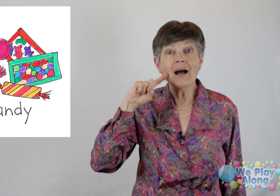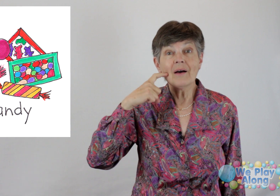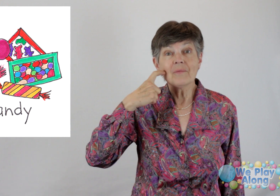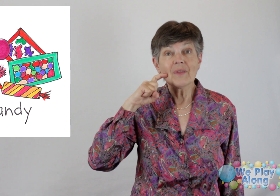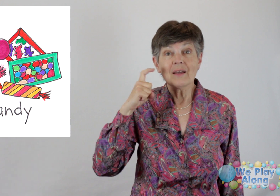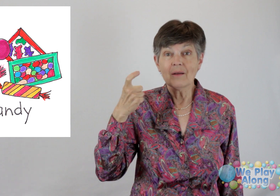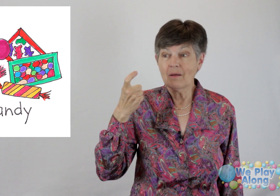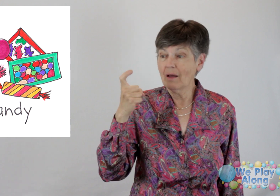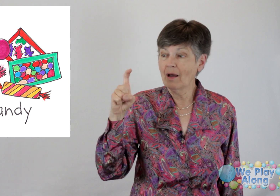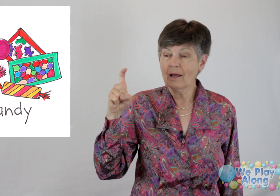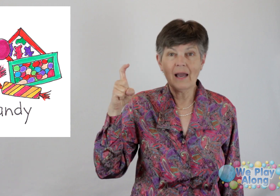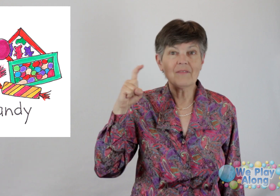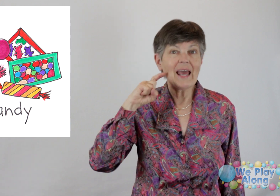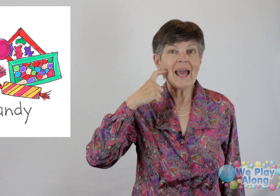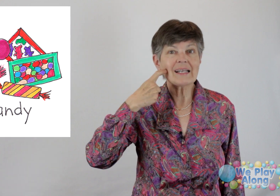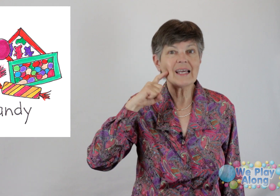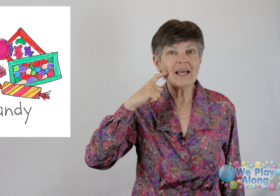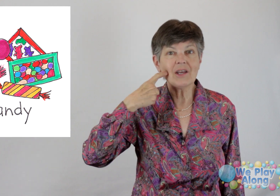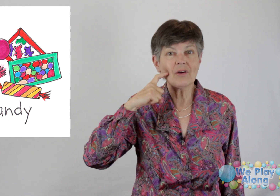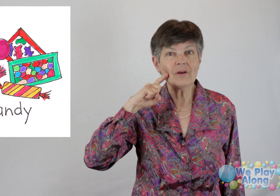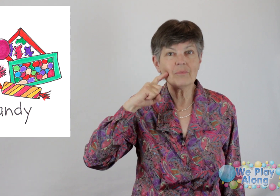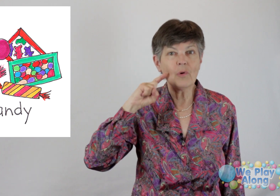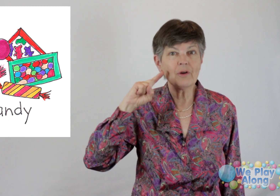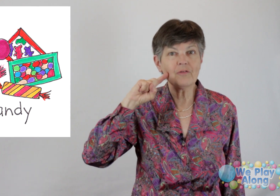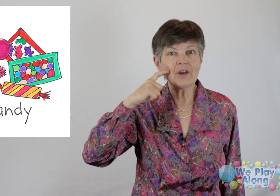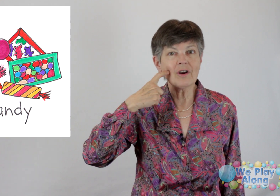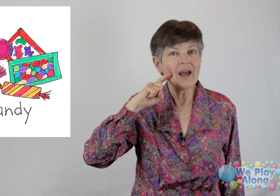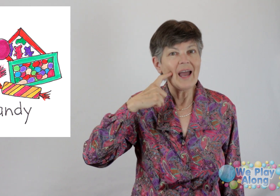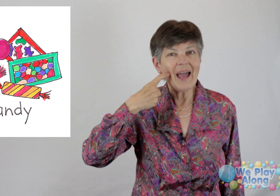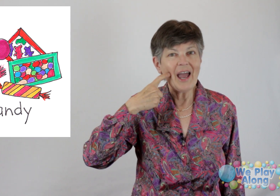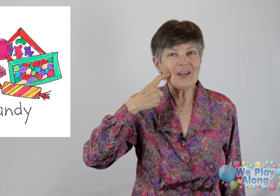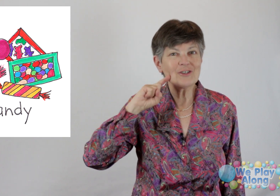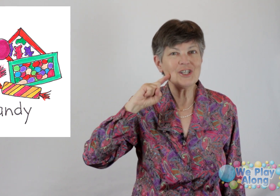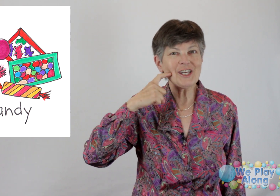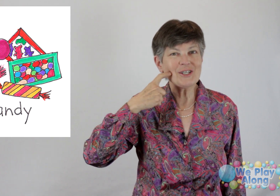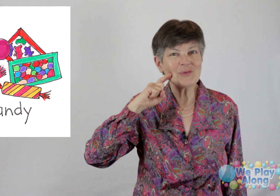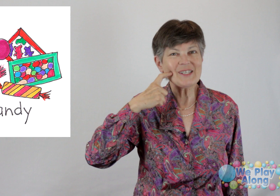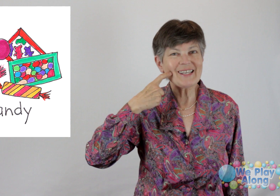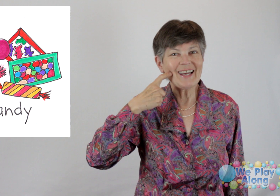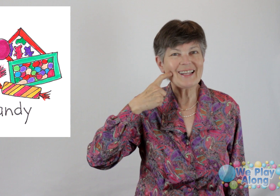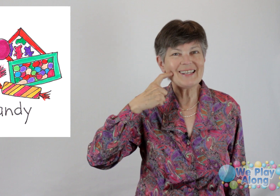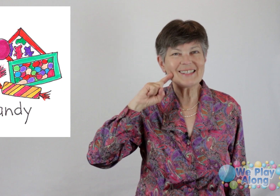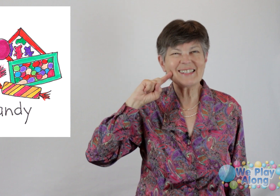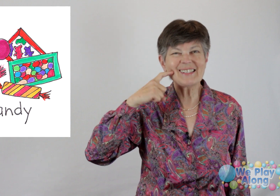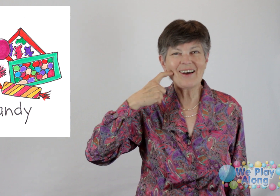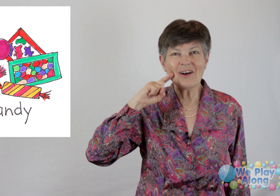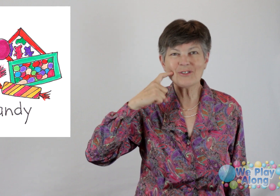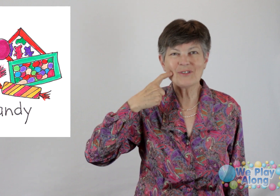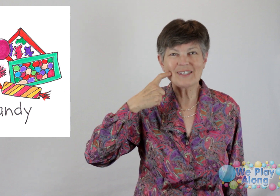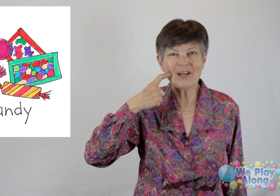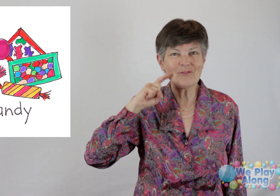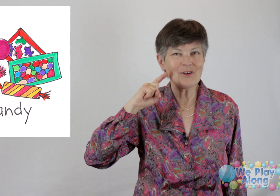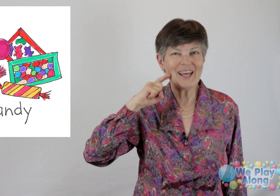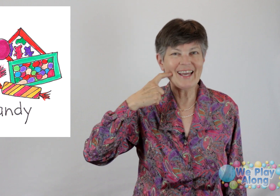kind of an X hand here, or pointer finger at your cheek and twist it like this. This is also the sign for